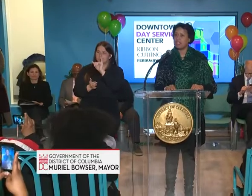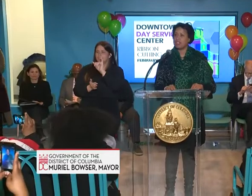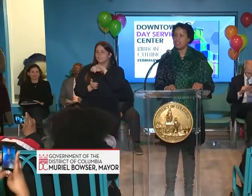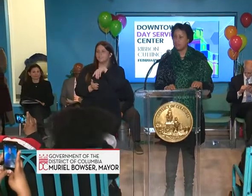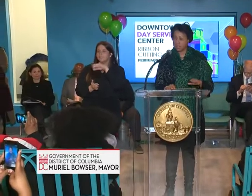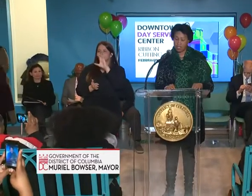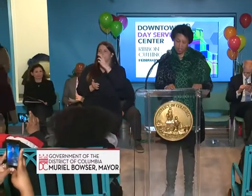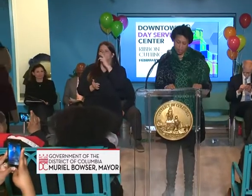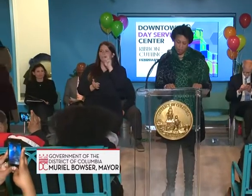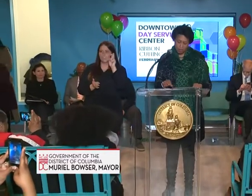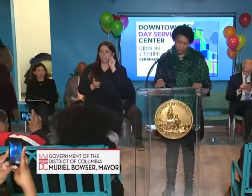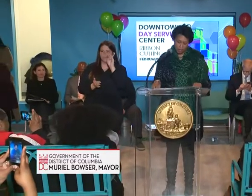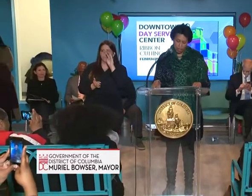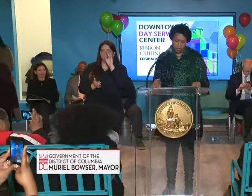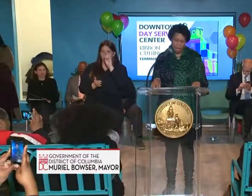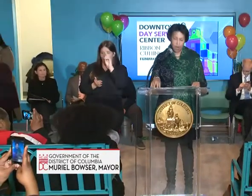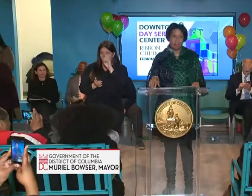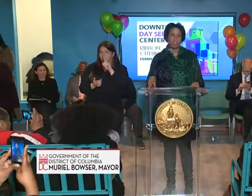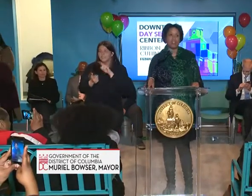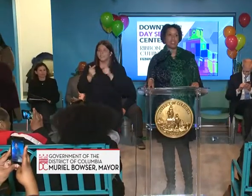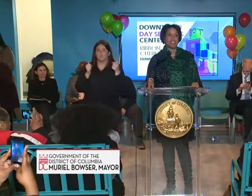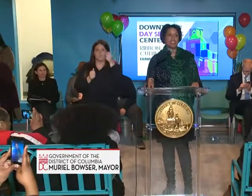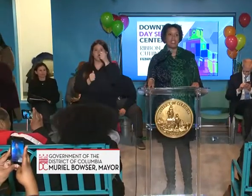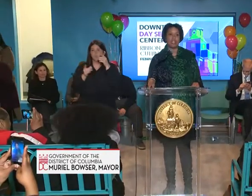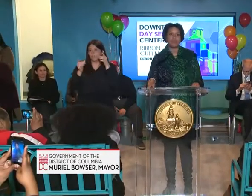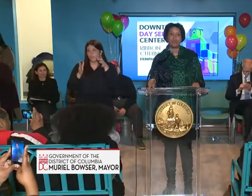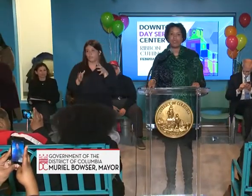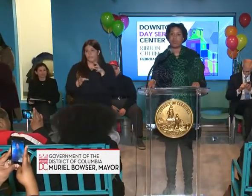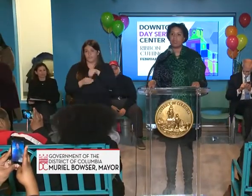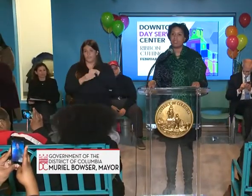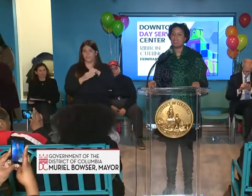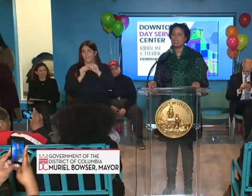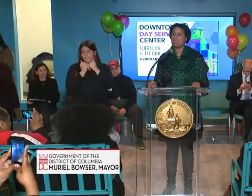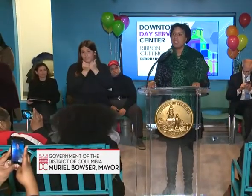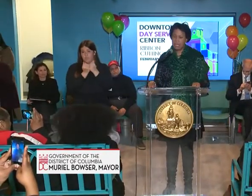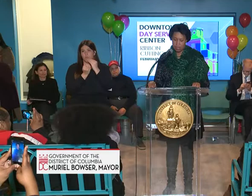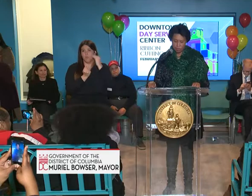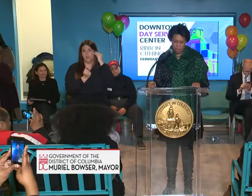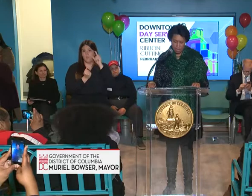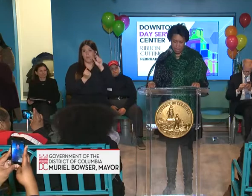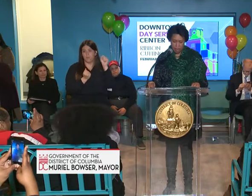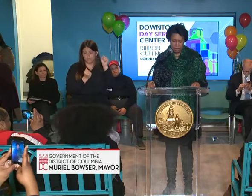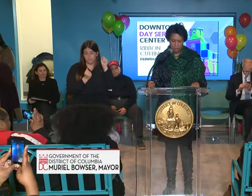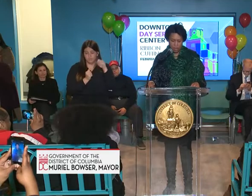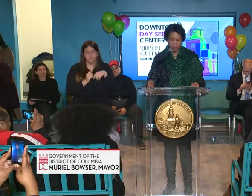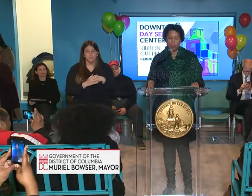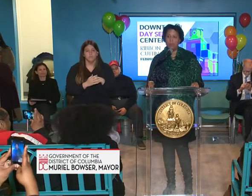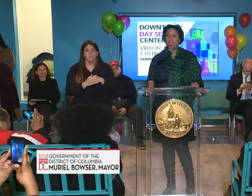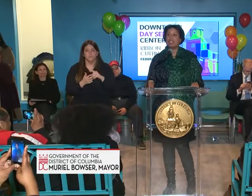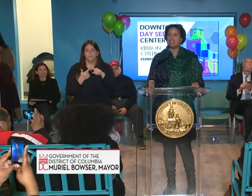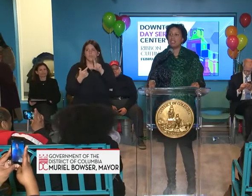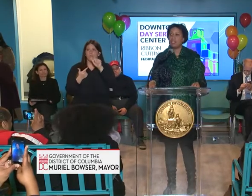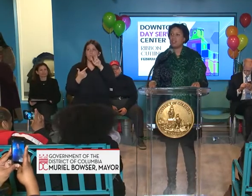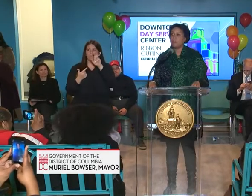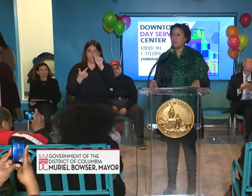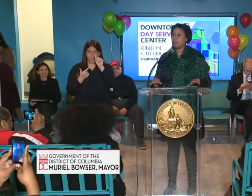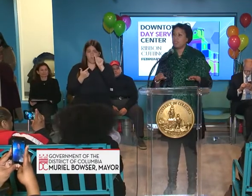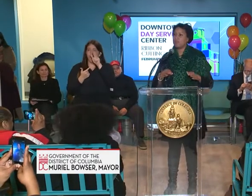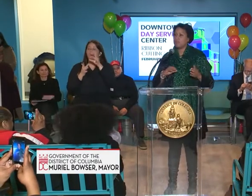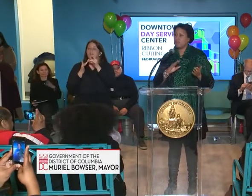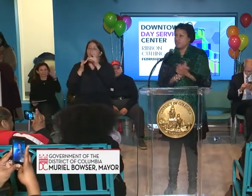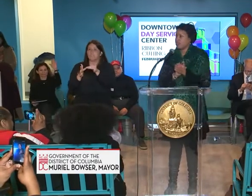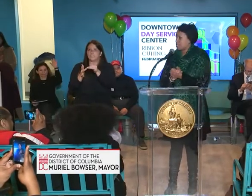chairs who's the executive director of our Interagency Council on Homelessness, and Laura Zeiliger, who leads